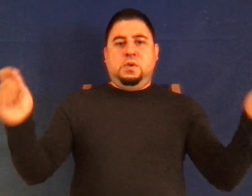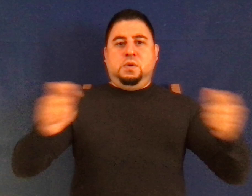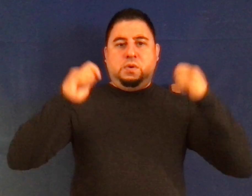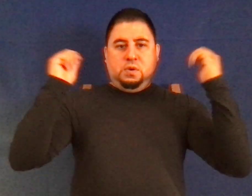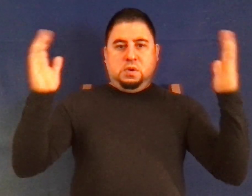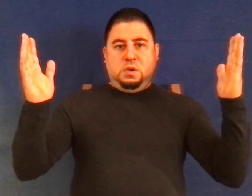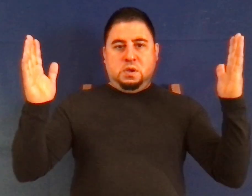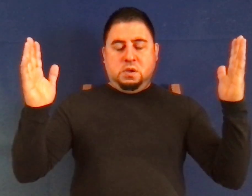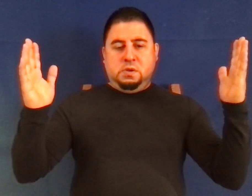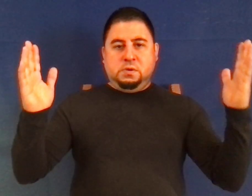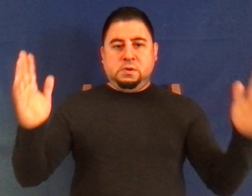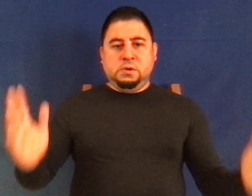alleluia.